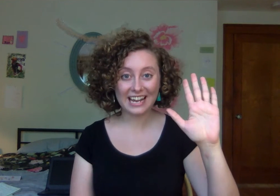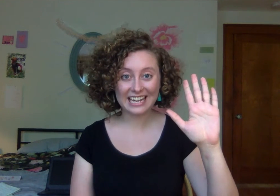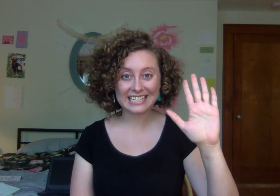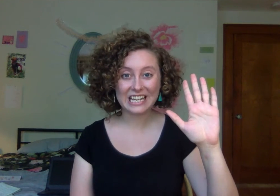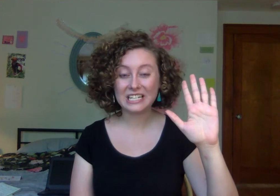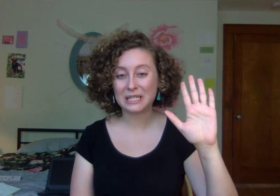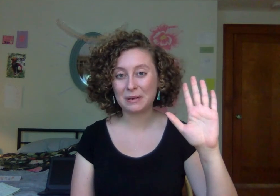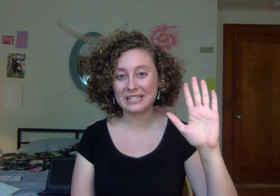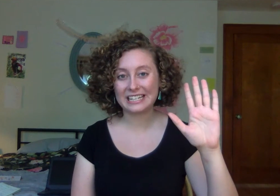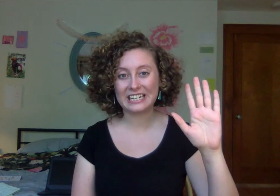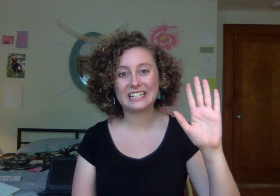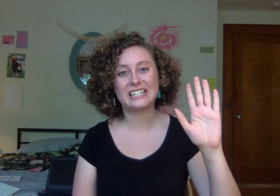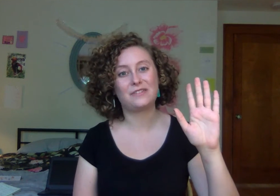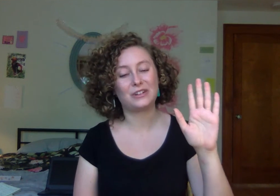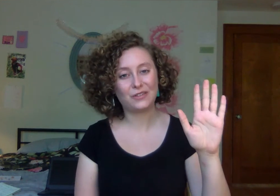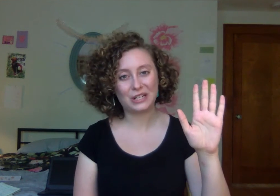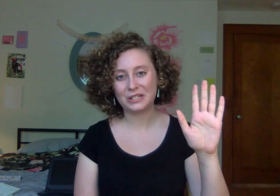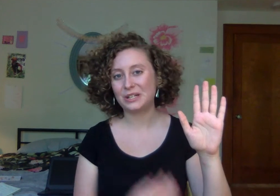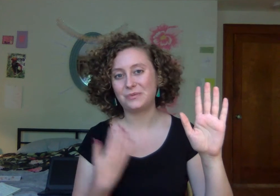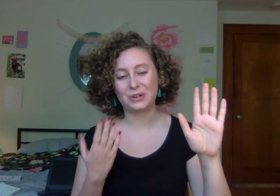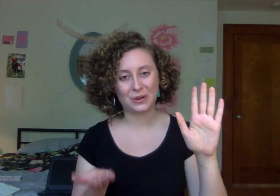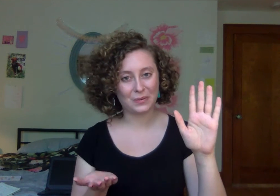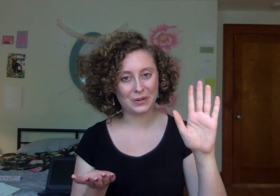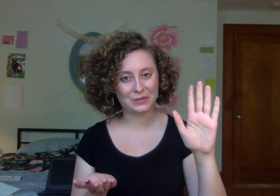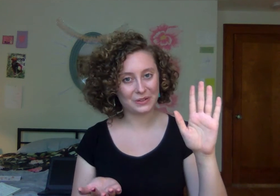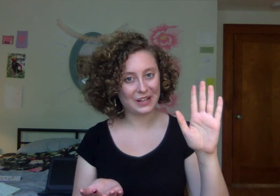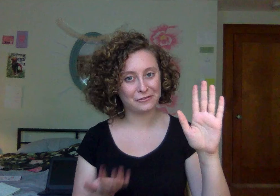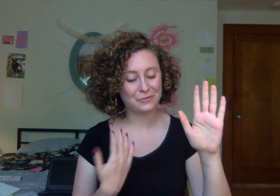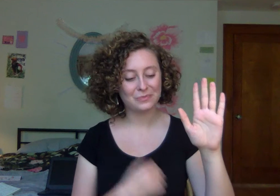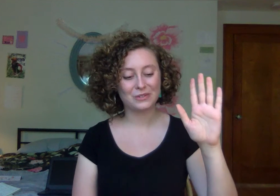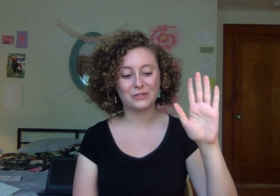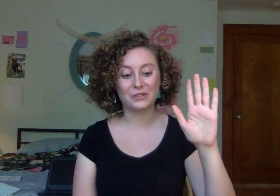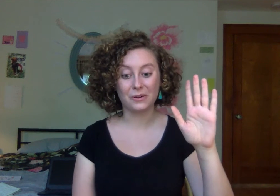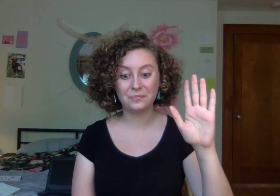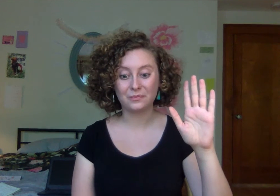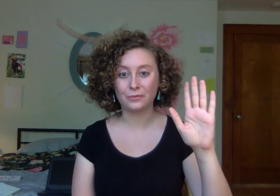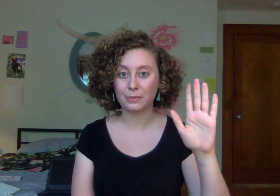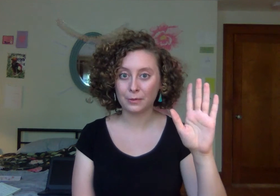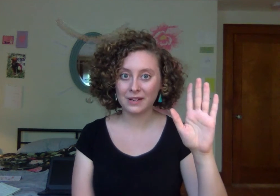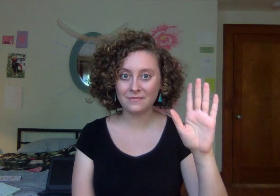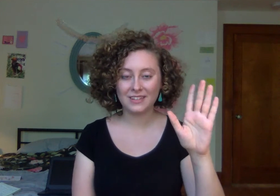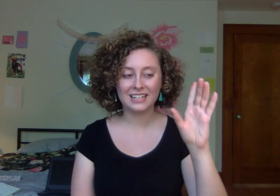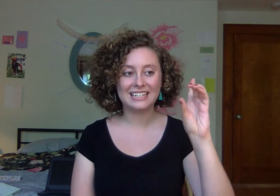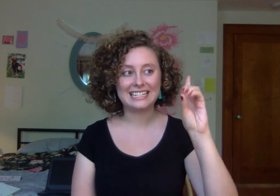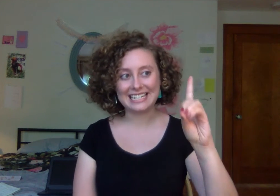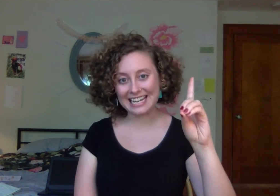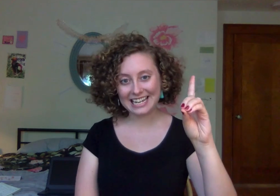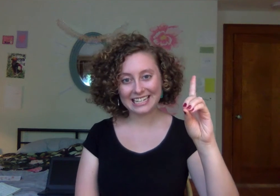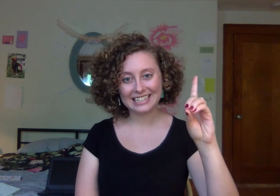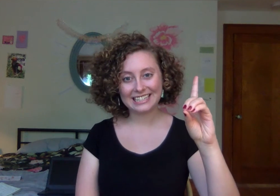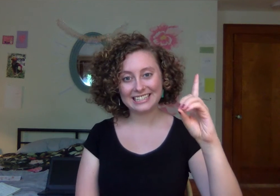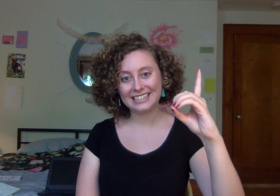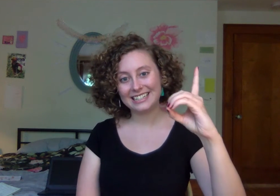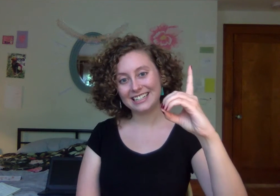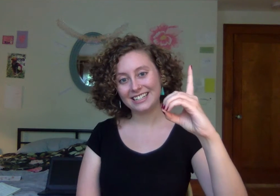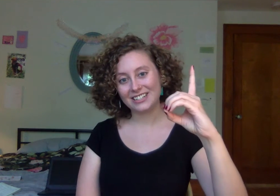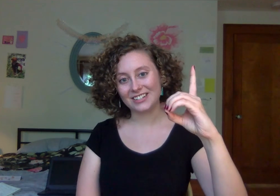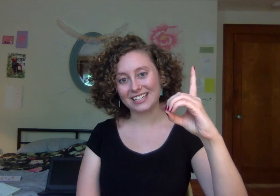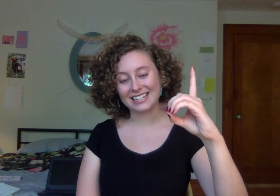hand to spell these letters. If you're left-handed, you're going to want to use your left. So, where were we? D, just like